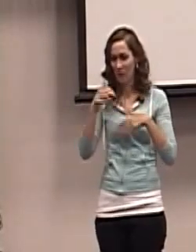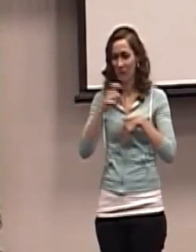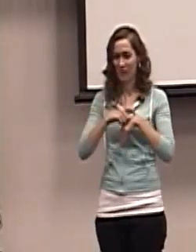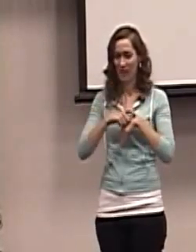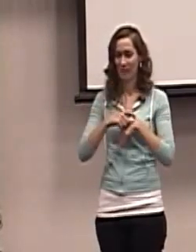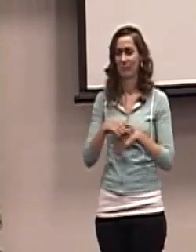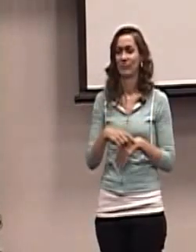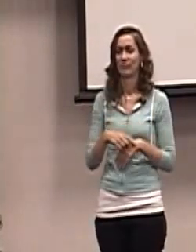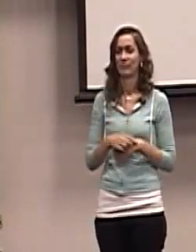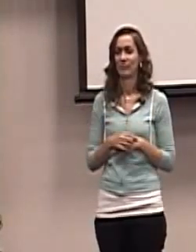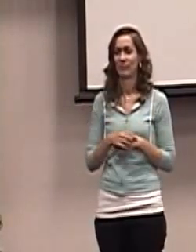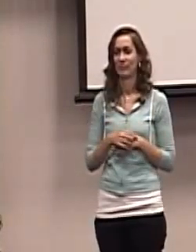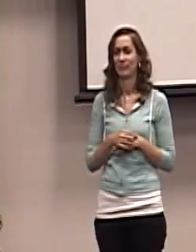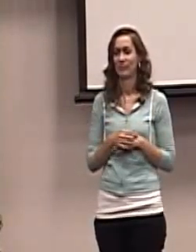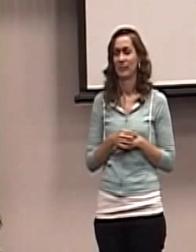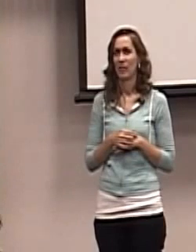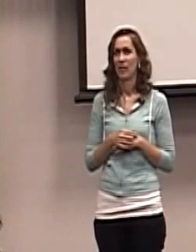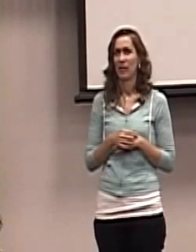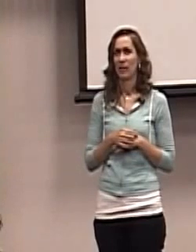we began senior aim here.